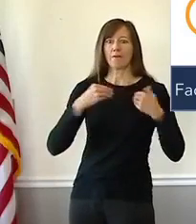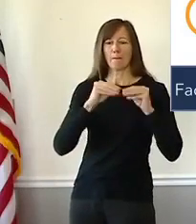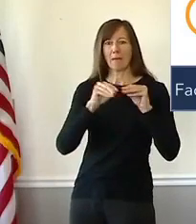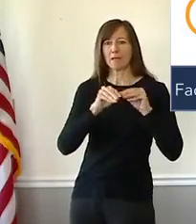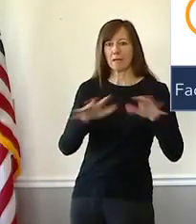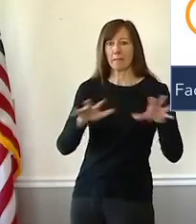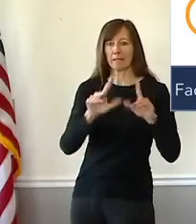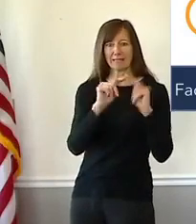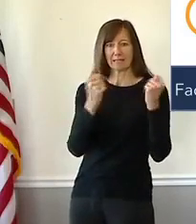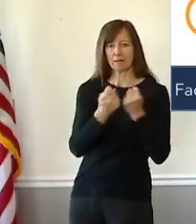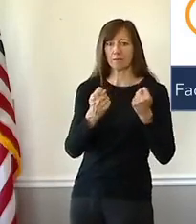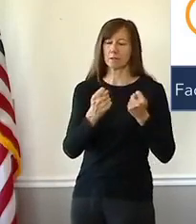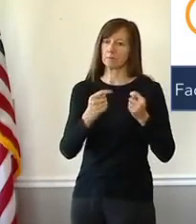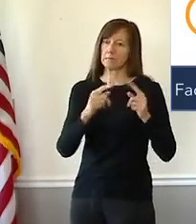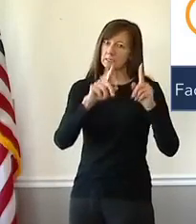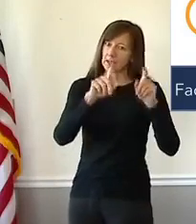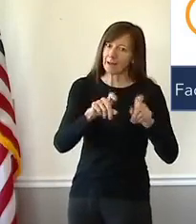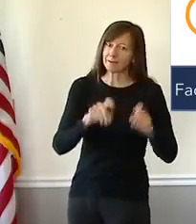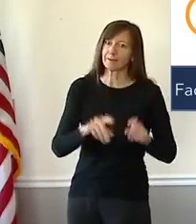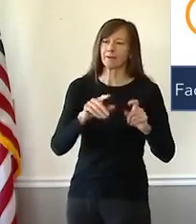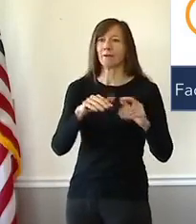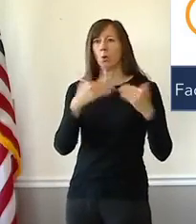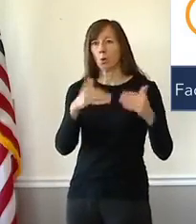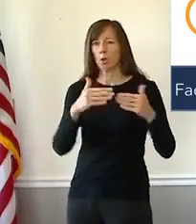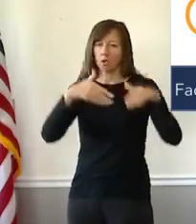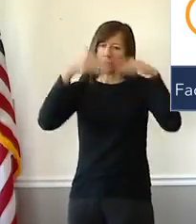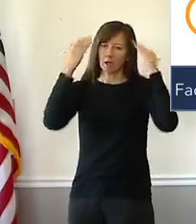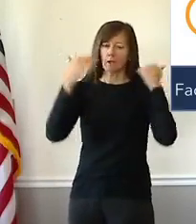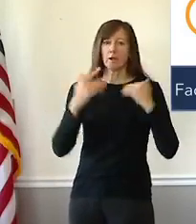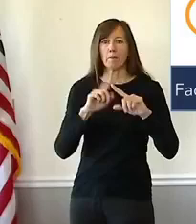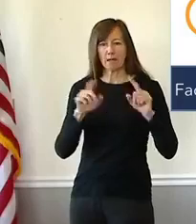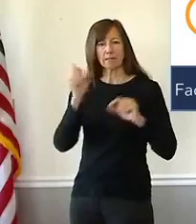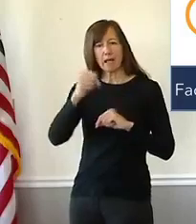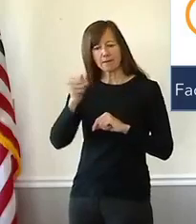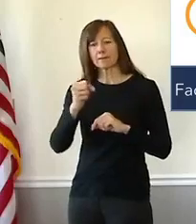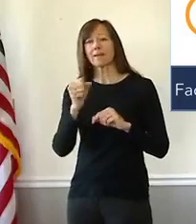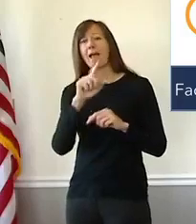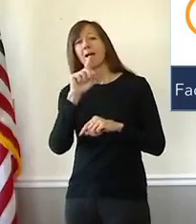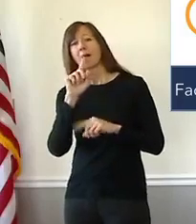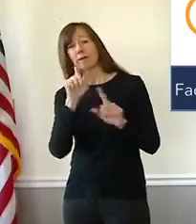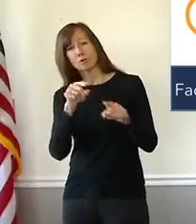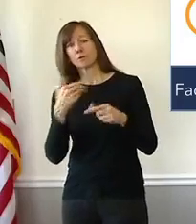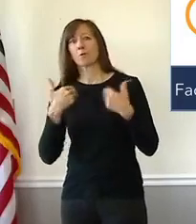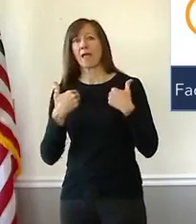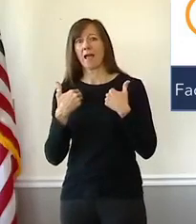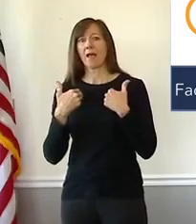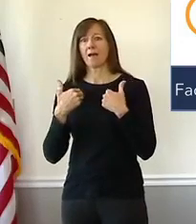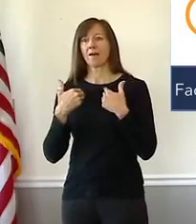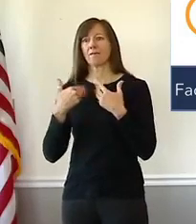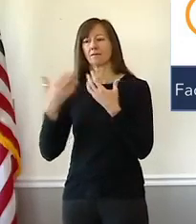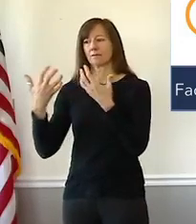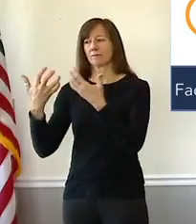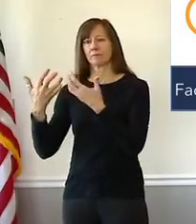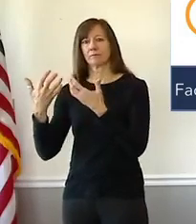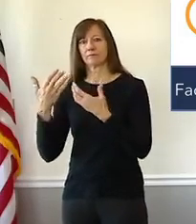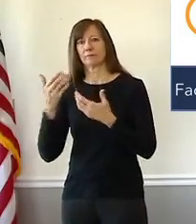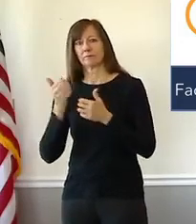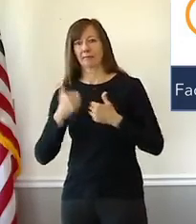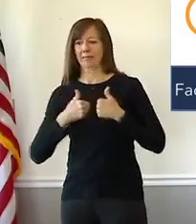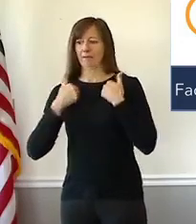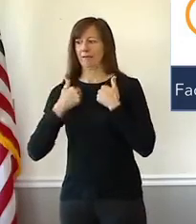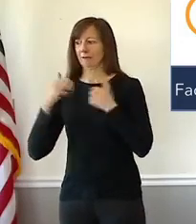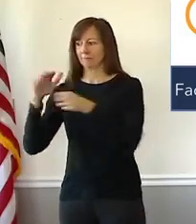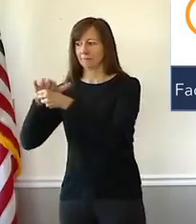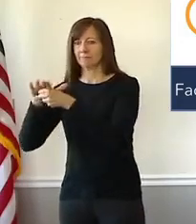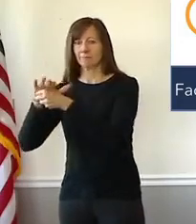year. Yes, the short answer is we do have accommodations made for those who may have to quarantine outside of their home. And that could be, for instance, you were